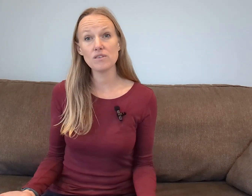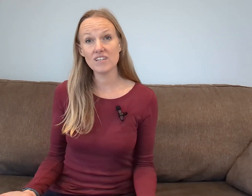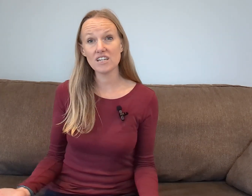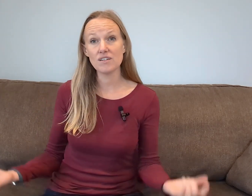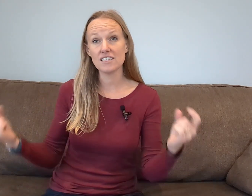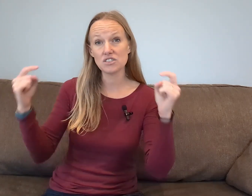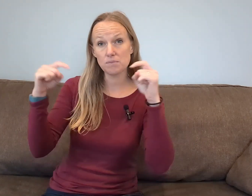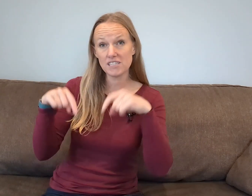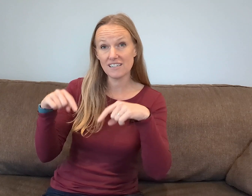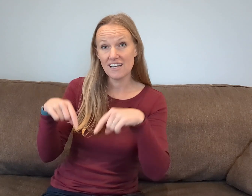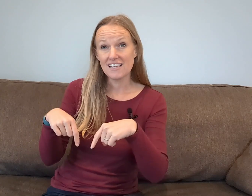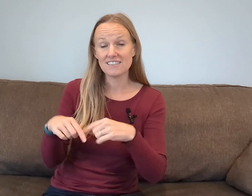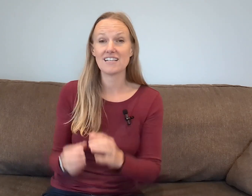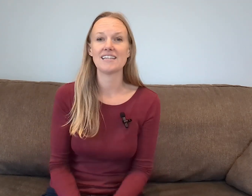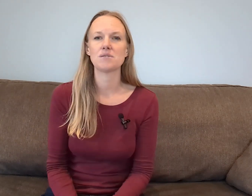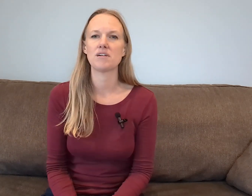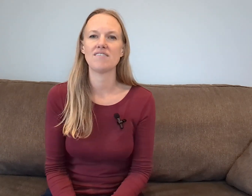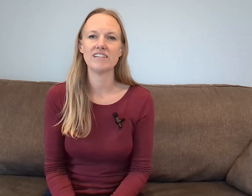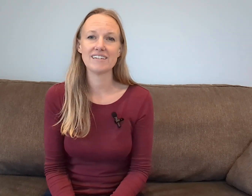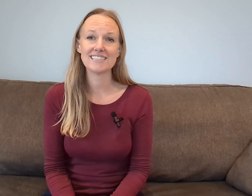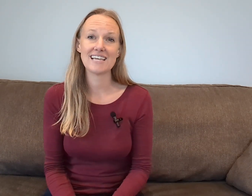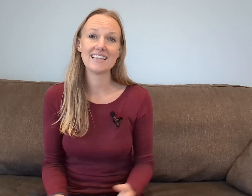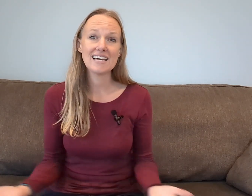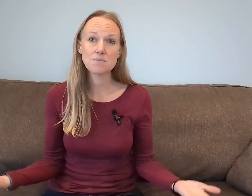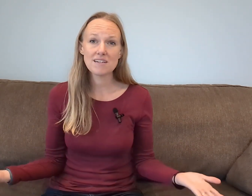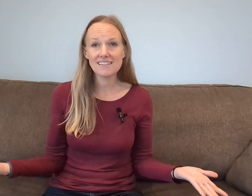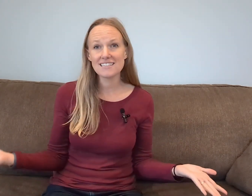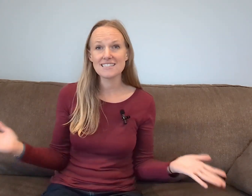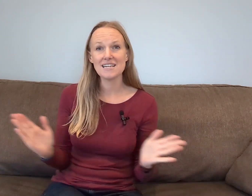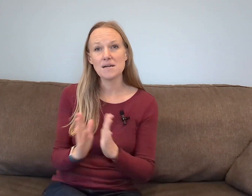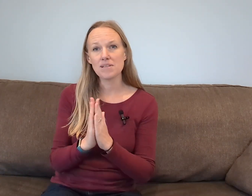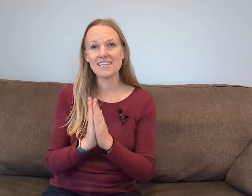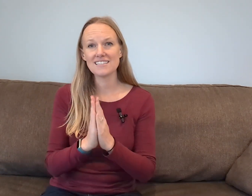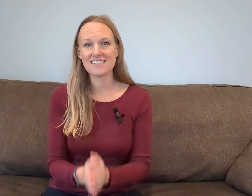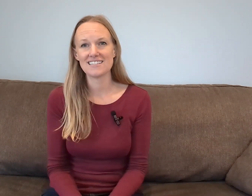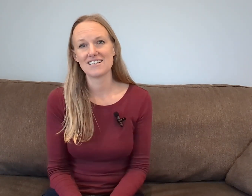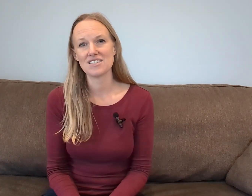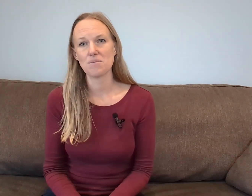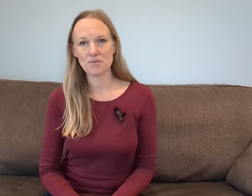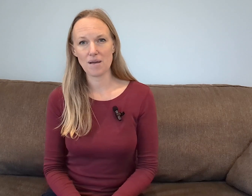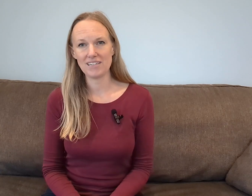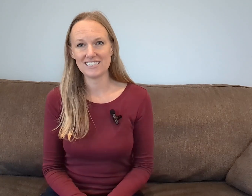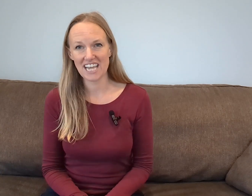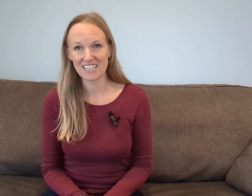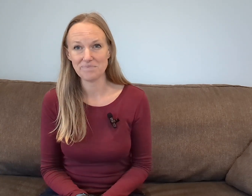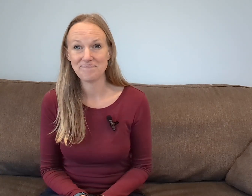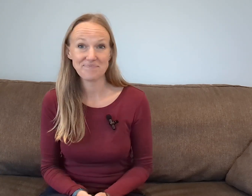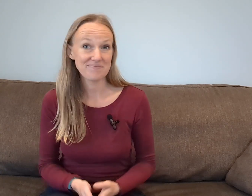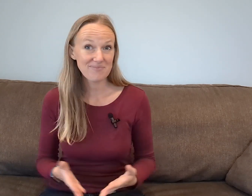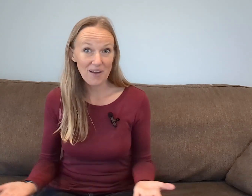the video in the description, there's a link to print off lyrics. And last but not least, please consider subscribing to the channel.